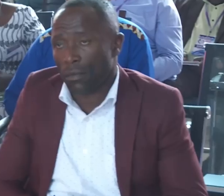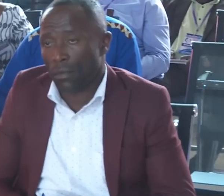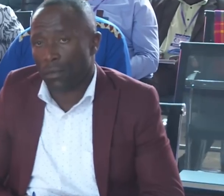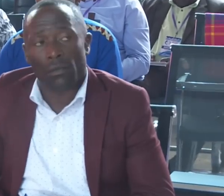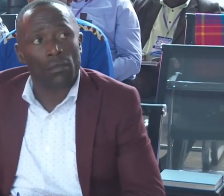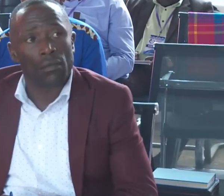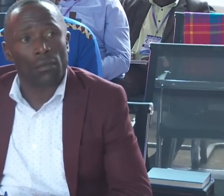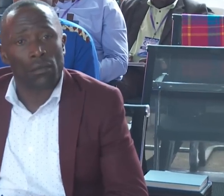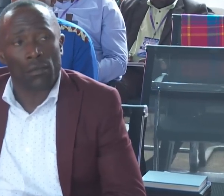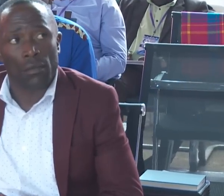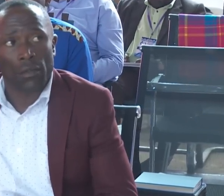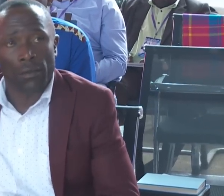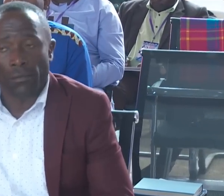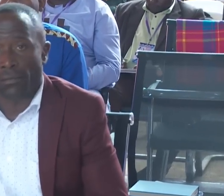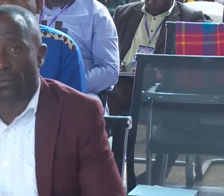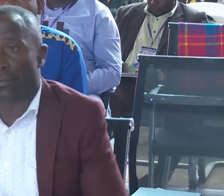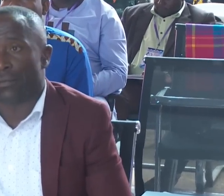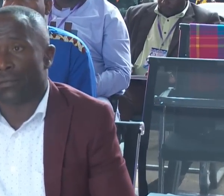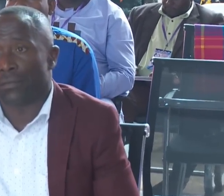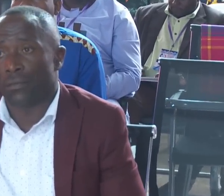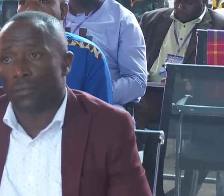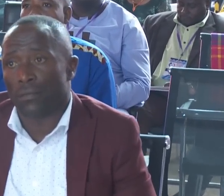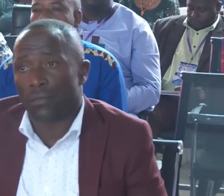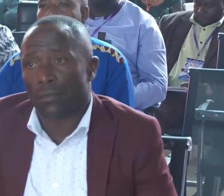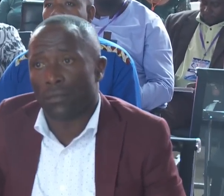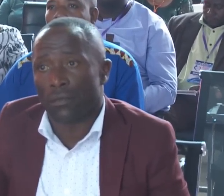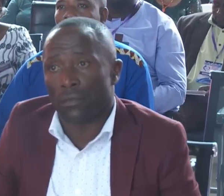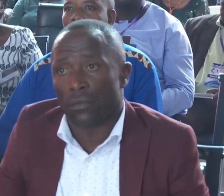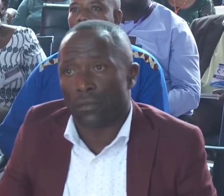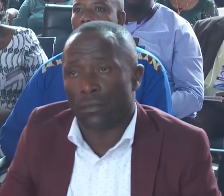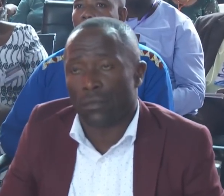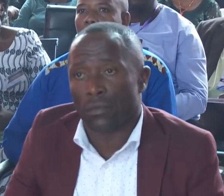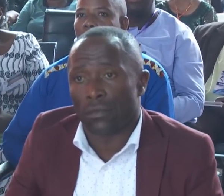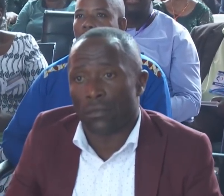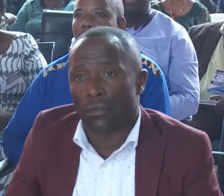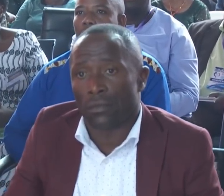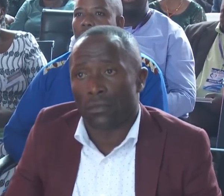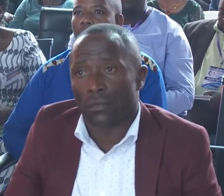Okulaba ng'omulimu guno guyimirira. To see that this work stands.